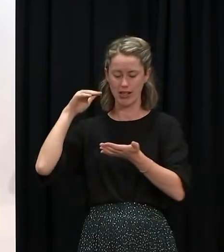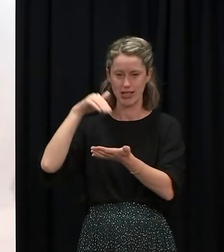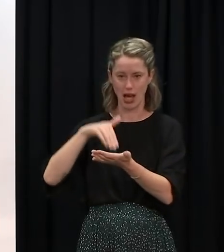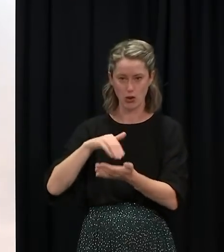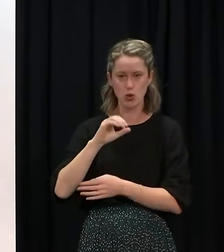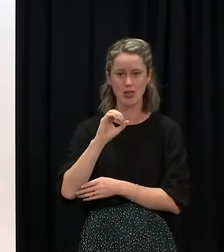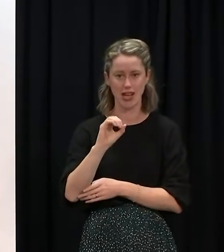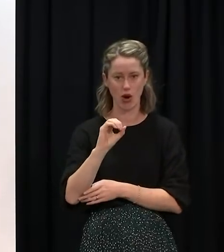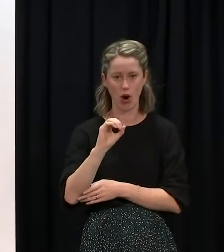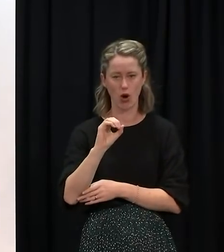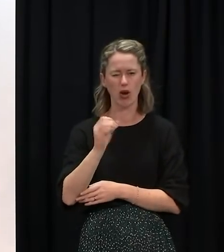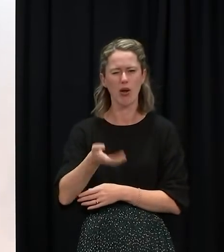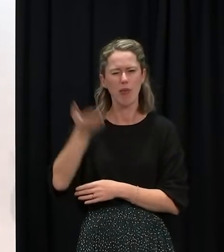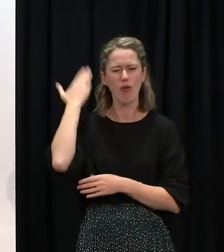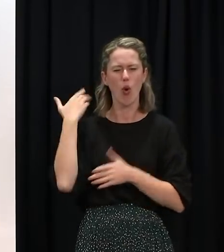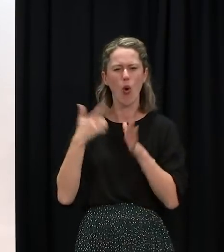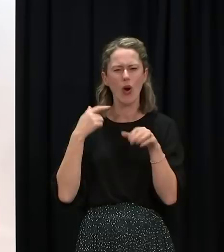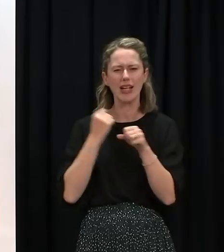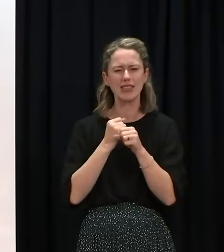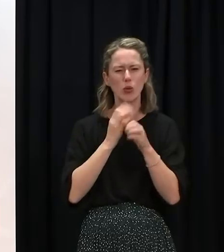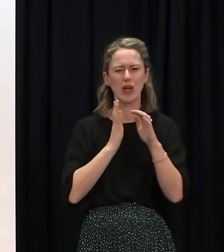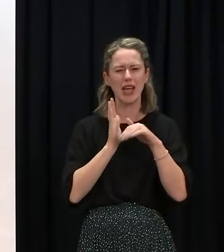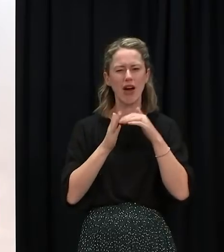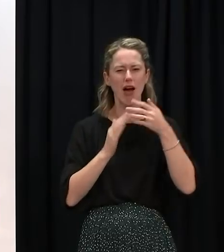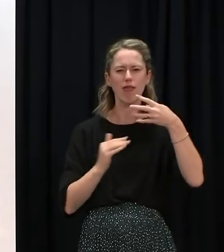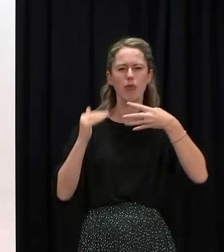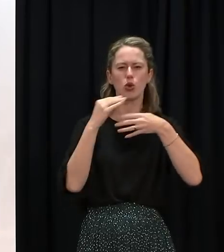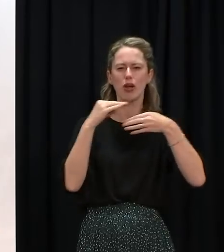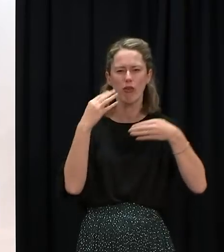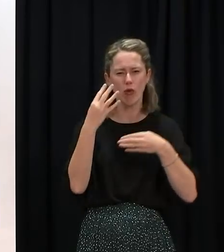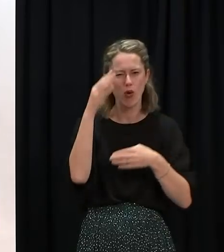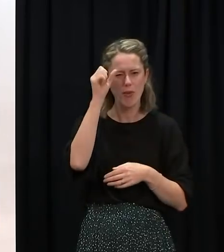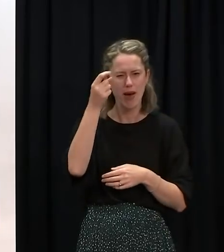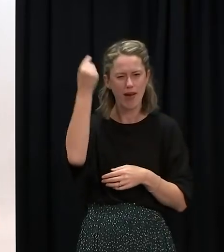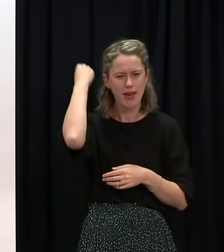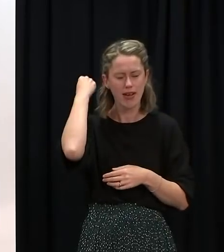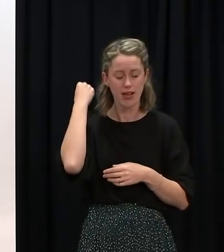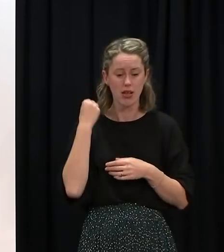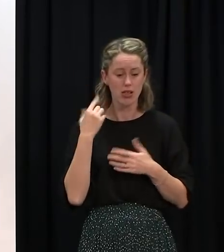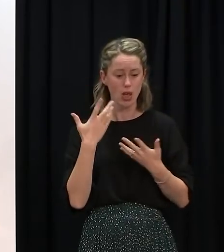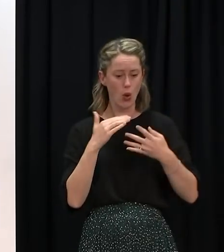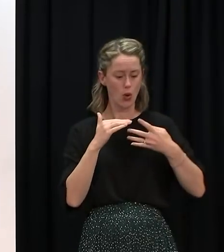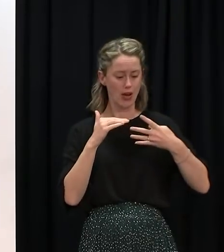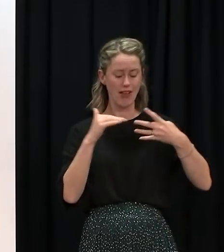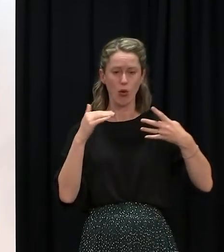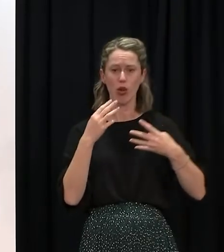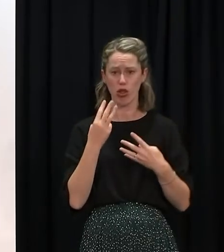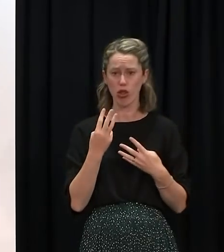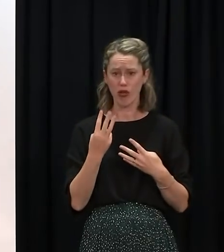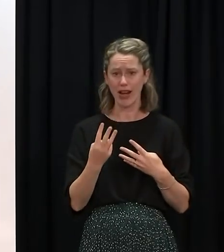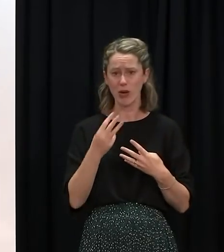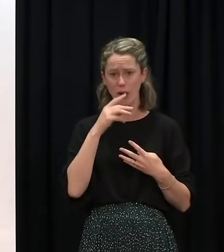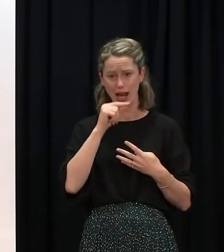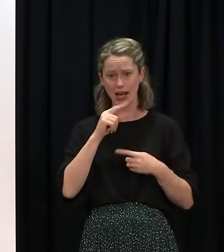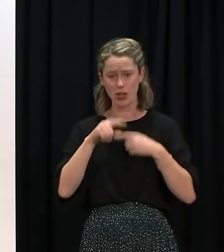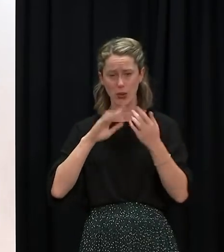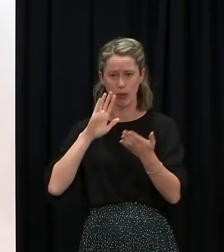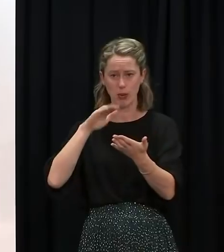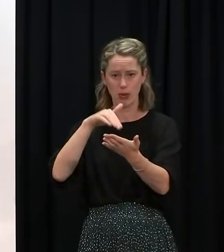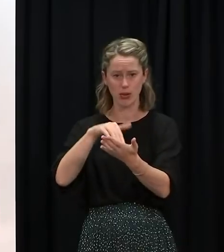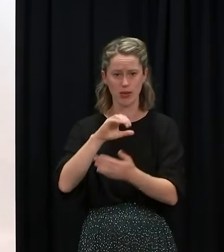having to go to alert level 4 at all. So we're well positioned going into alert level 3 to continue the road back down to zero.